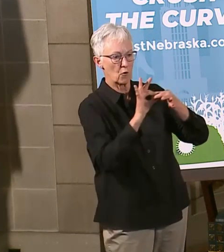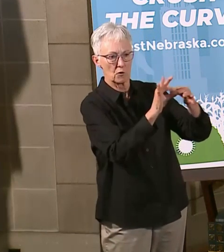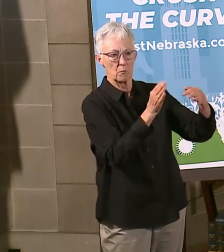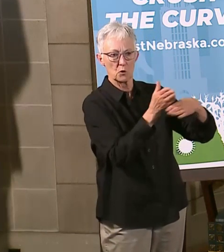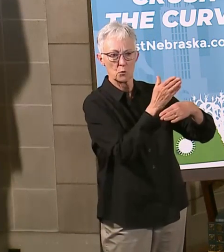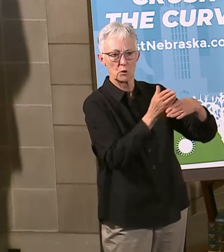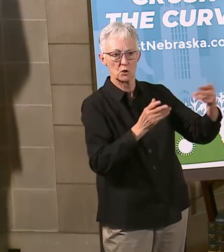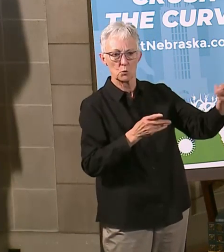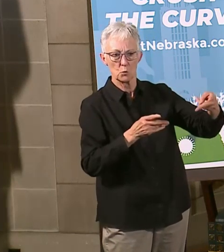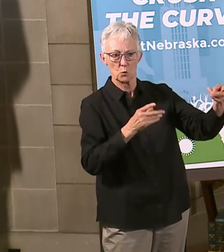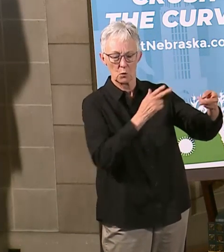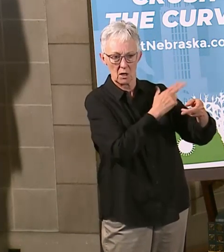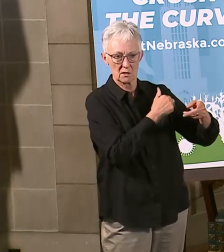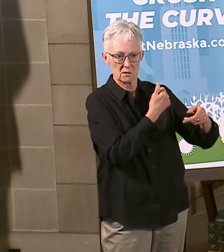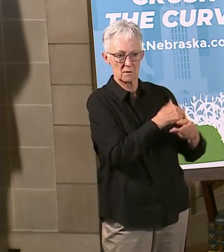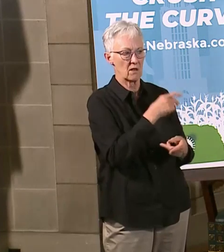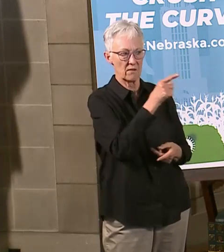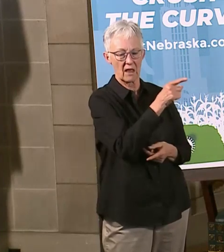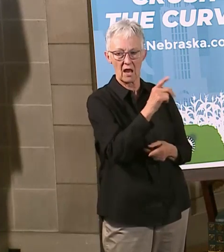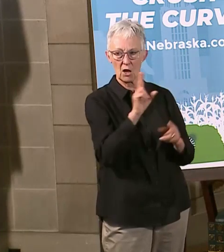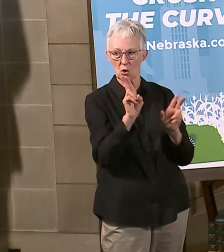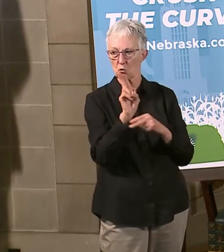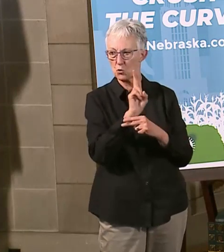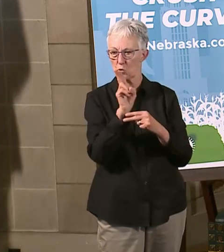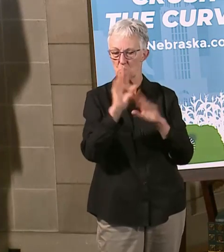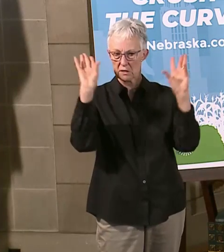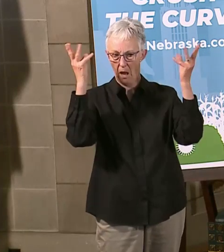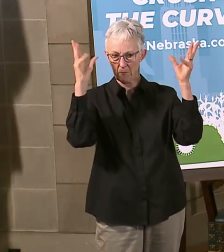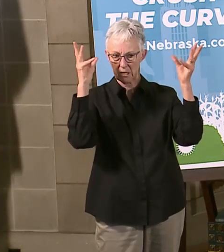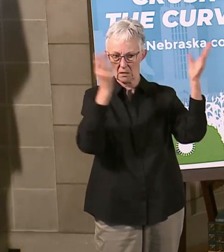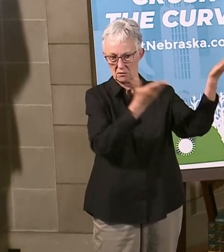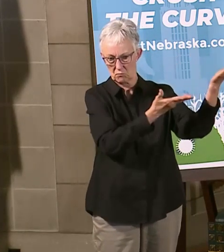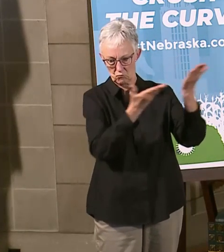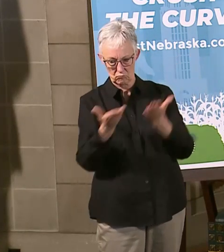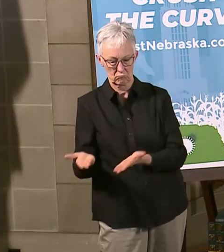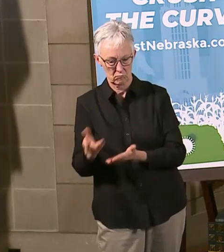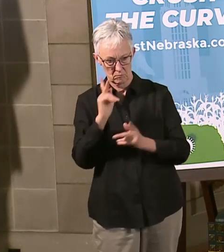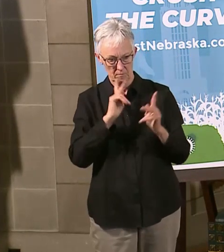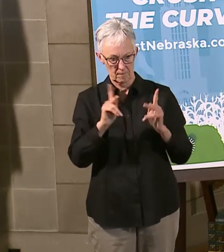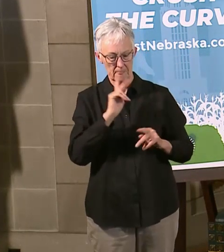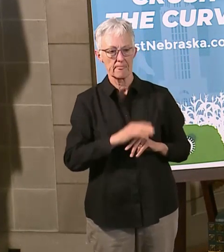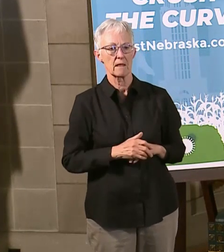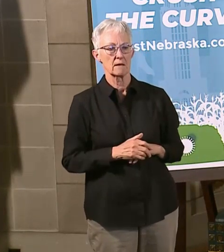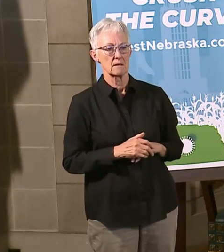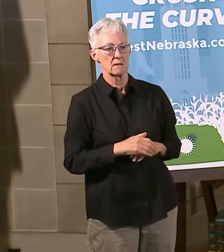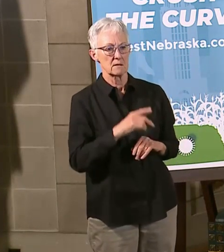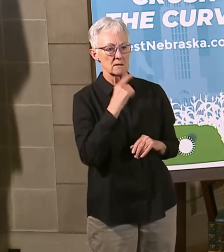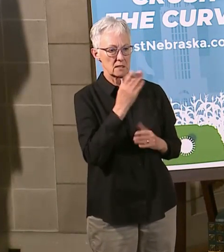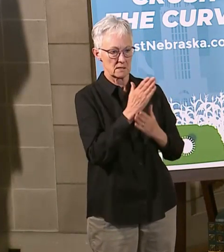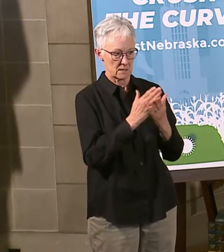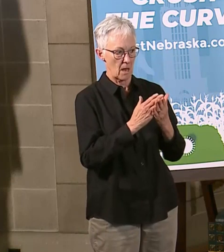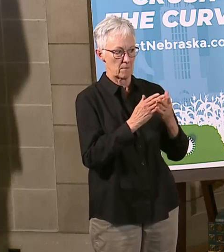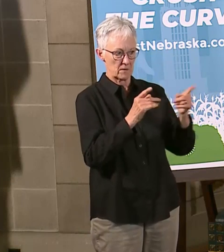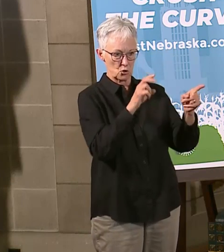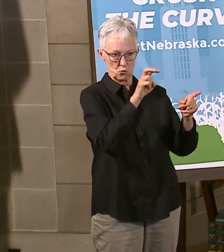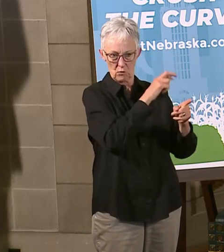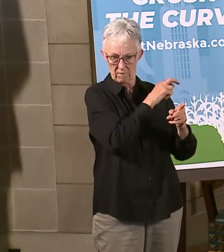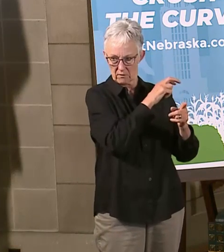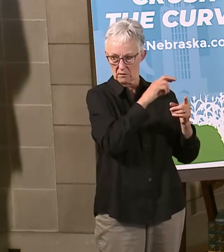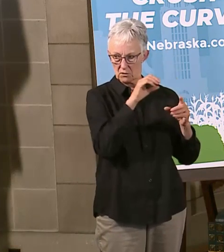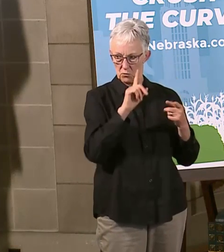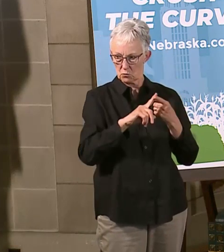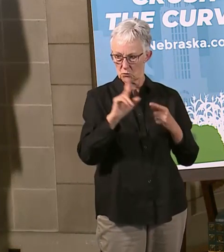done by ground transport. They've also had some transfers to Good Sam Hospital in Kearney, and those